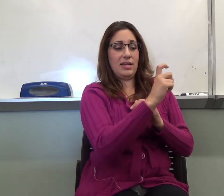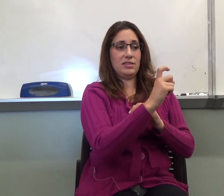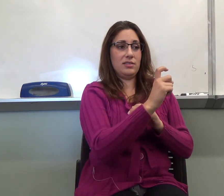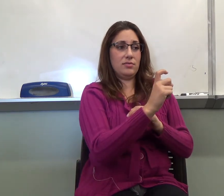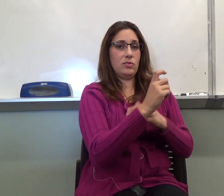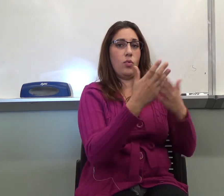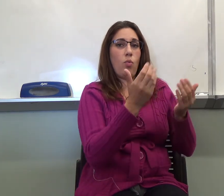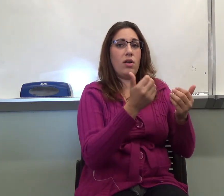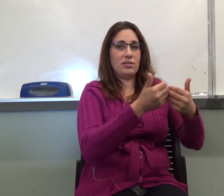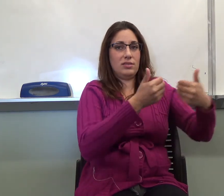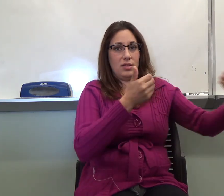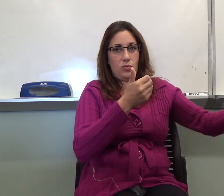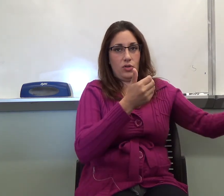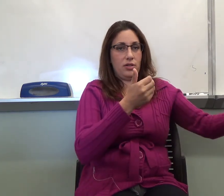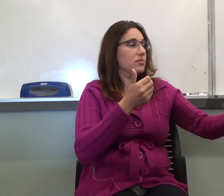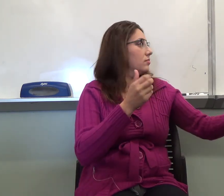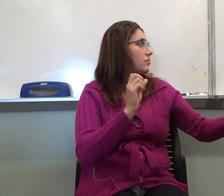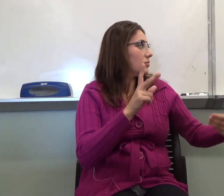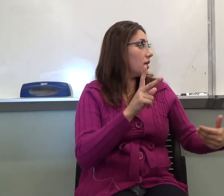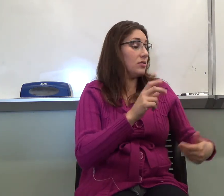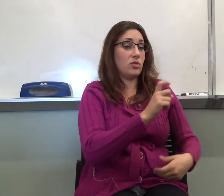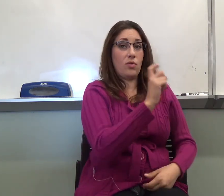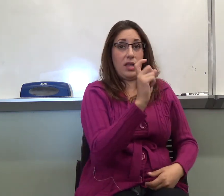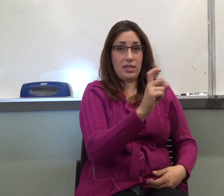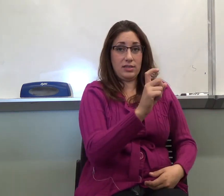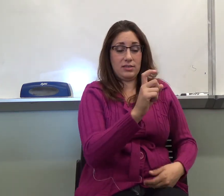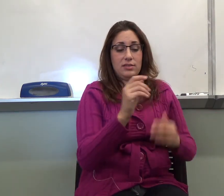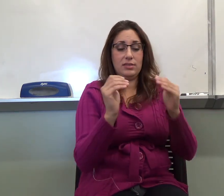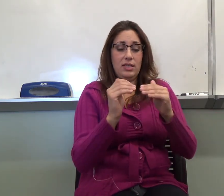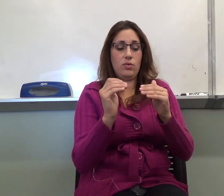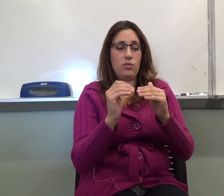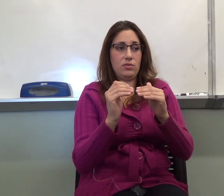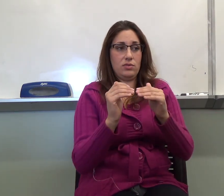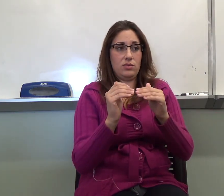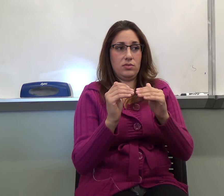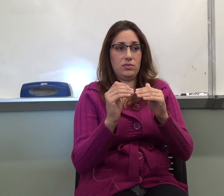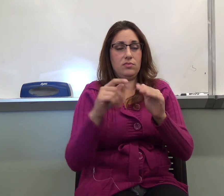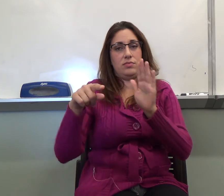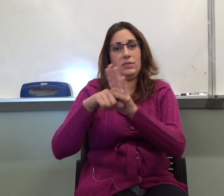x. X equals minus 14.